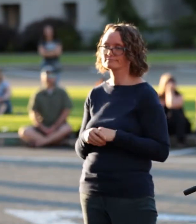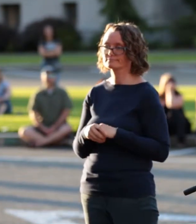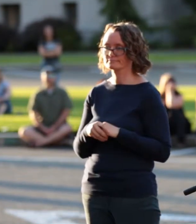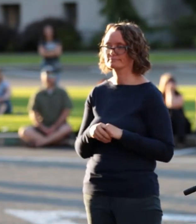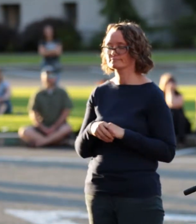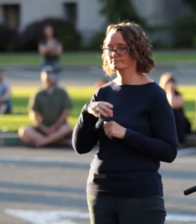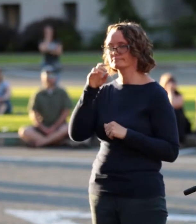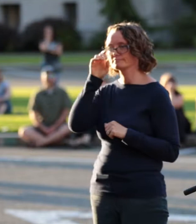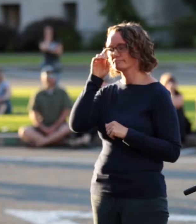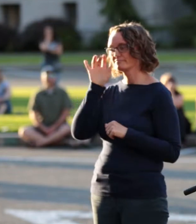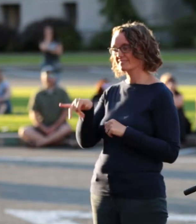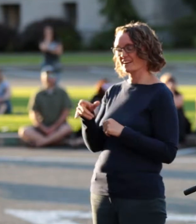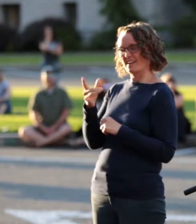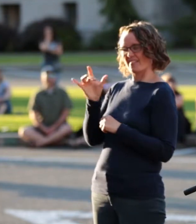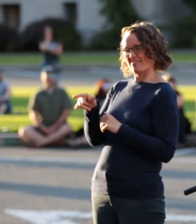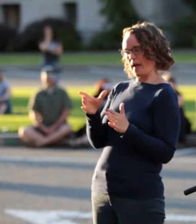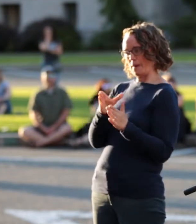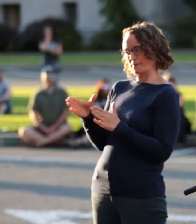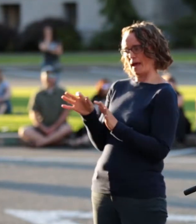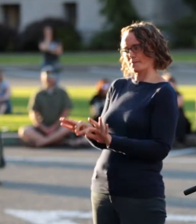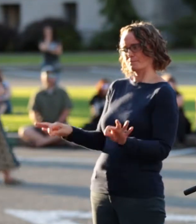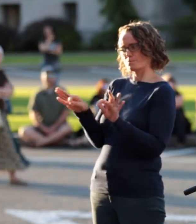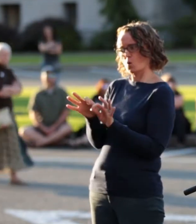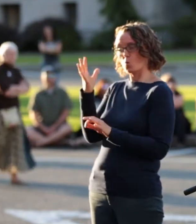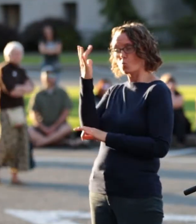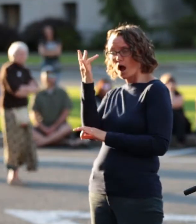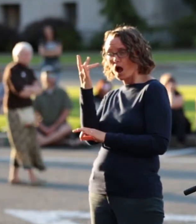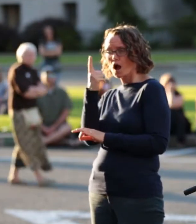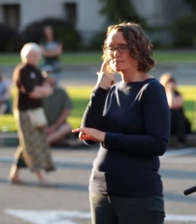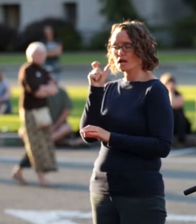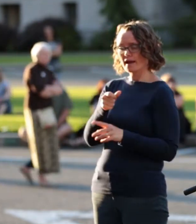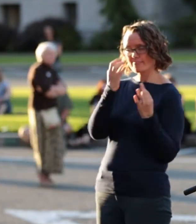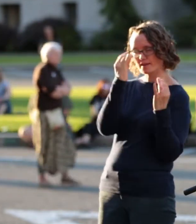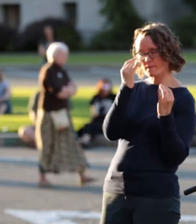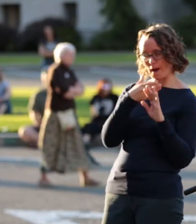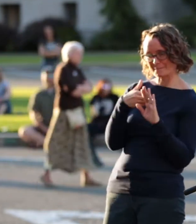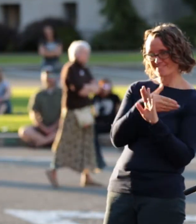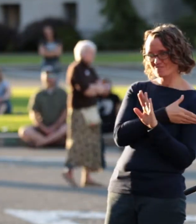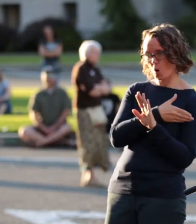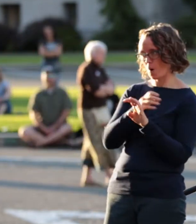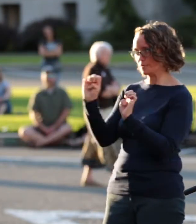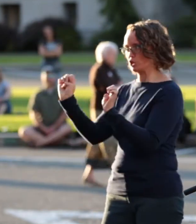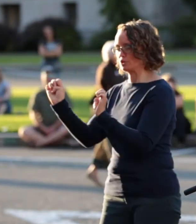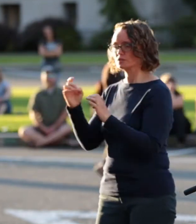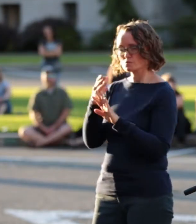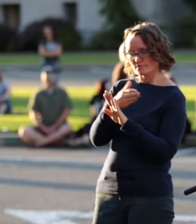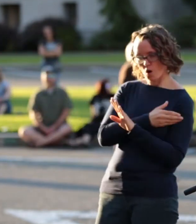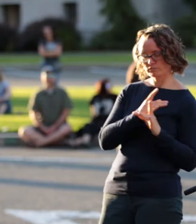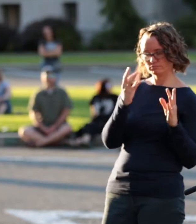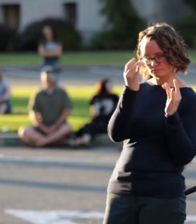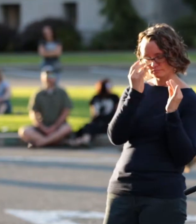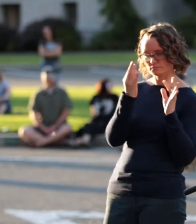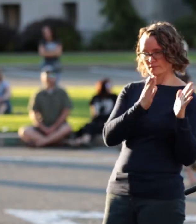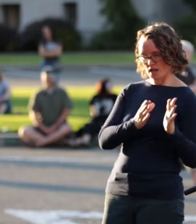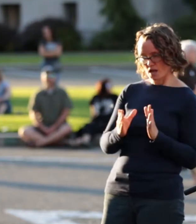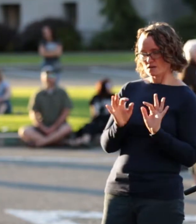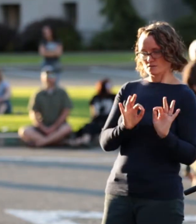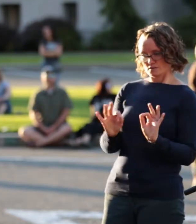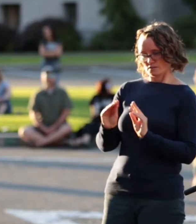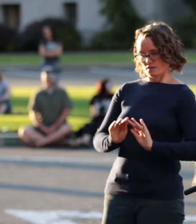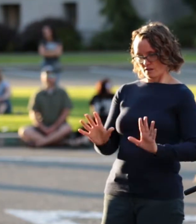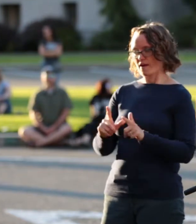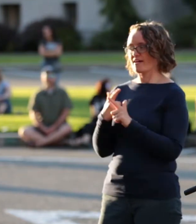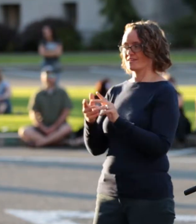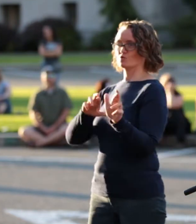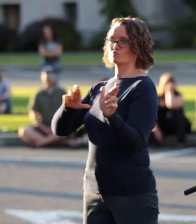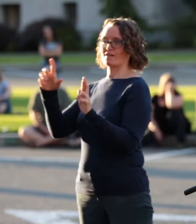under duress or experiencing chaos due to a detention. Strengthening Sanctuary members conduct Know Your Rights presentations to